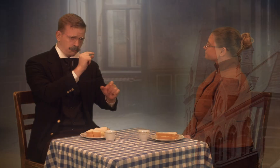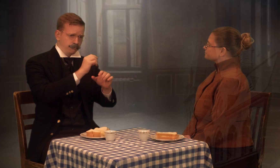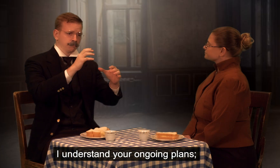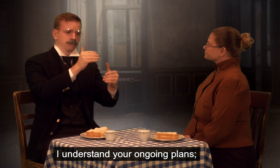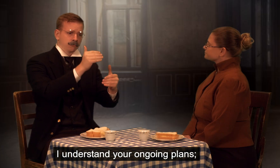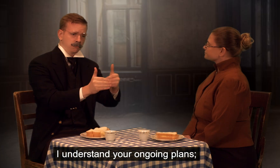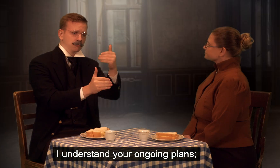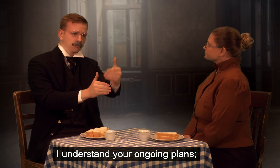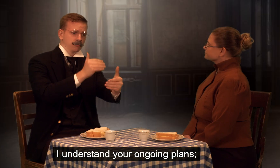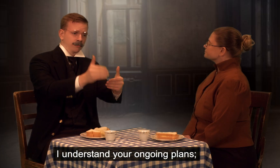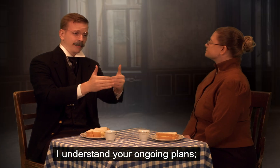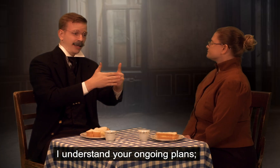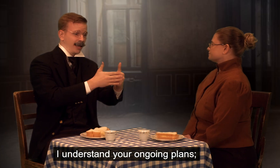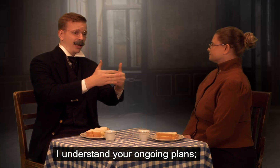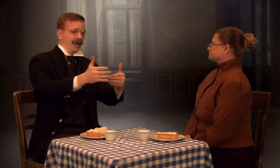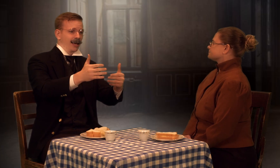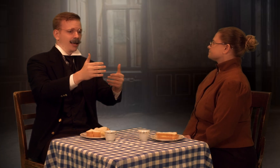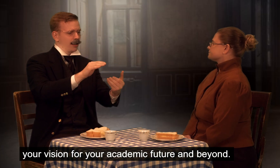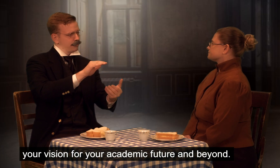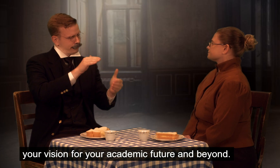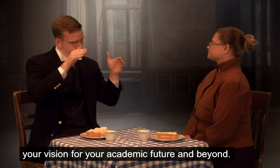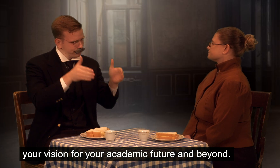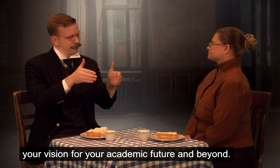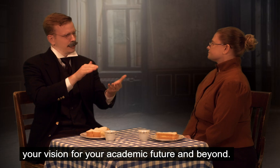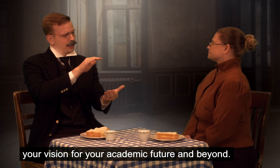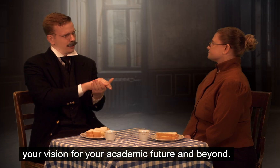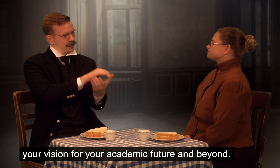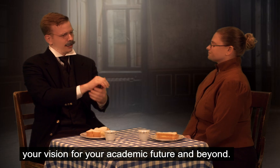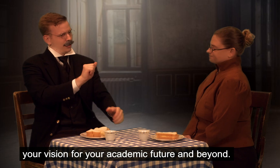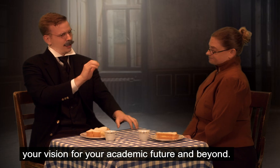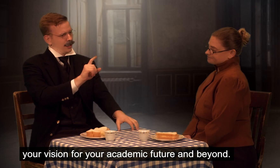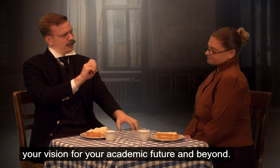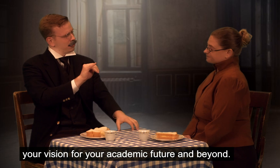I understand your ongoing plans, your vision for your academic future and beyond.